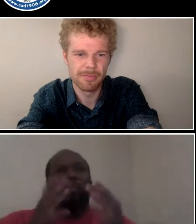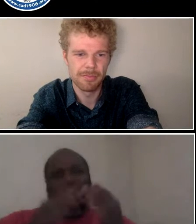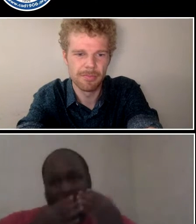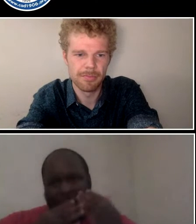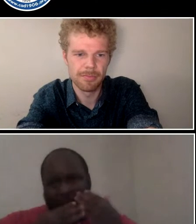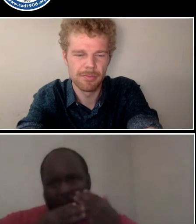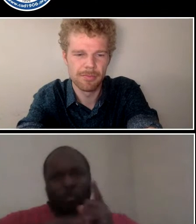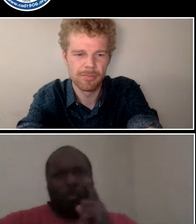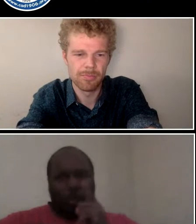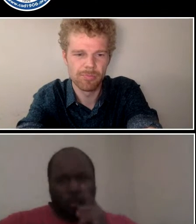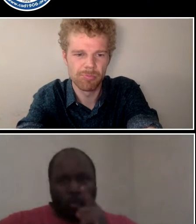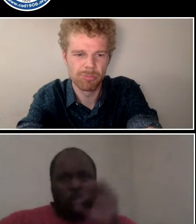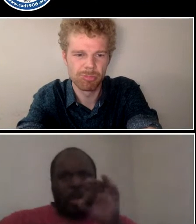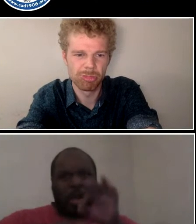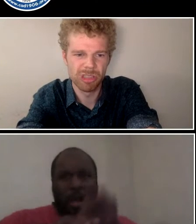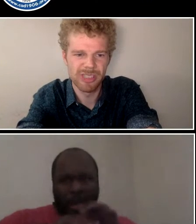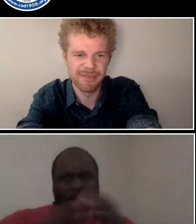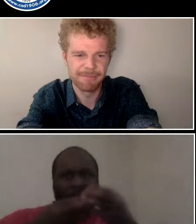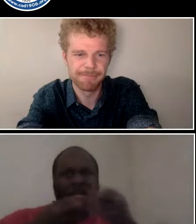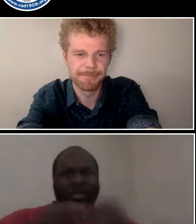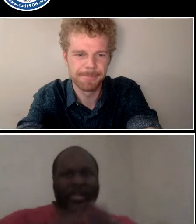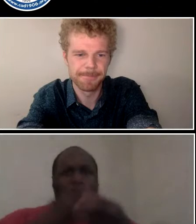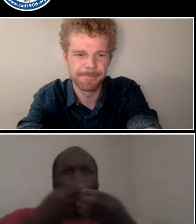for office.